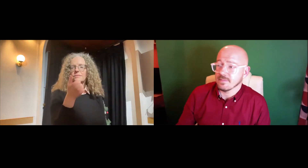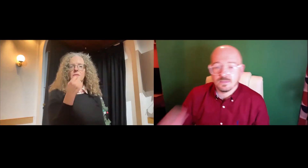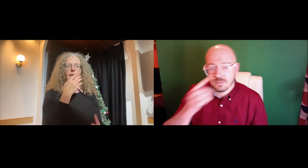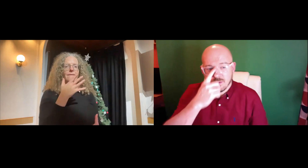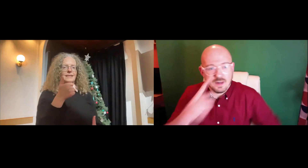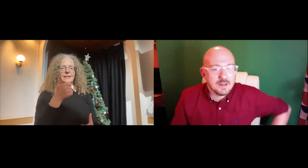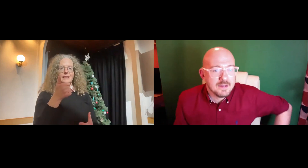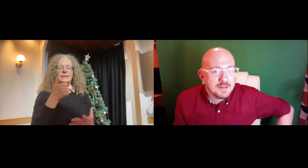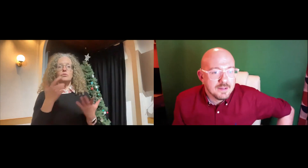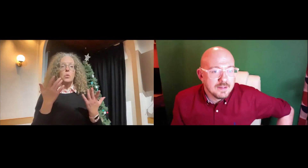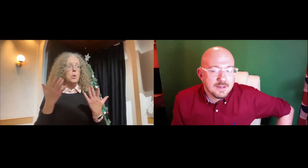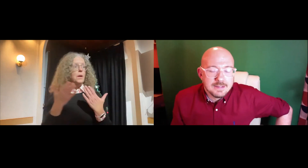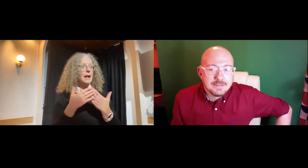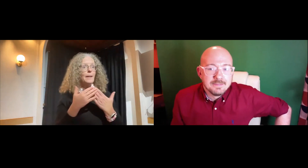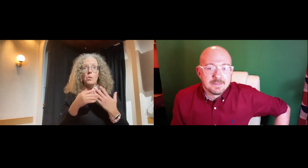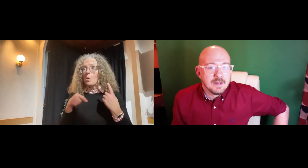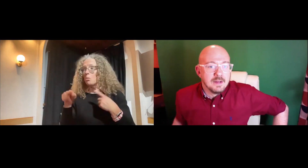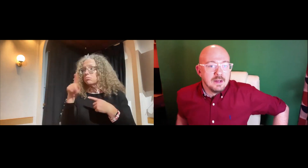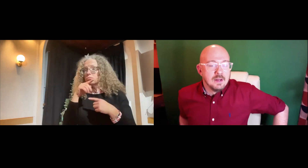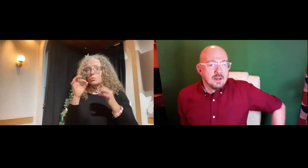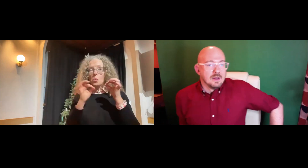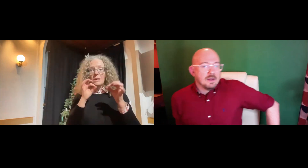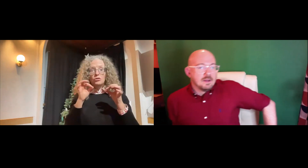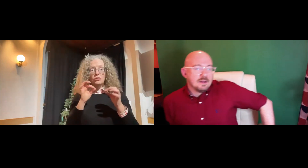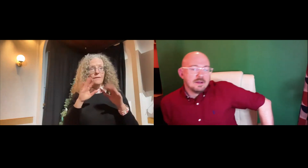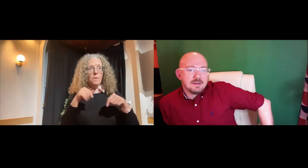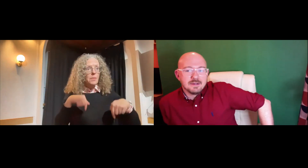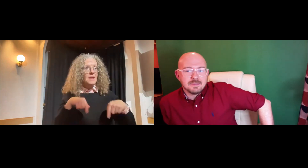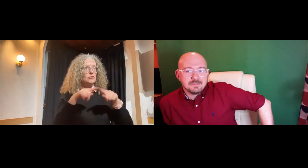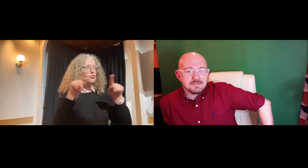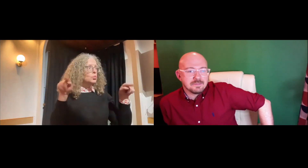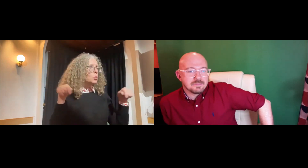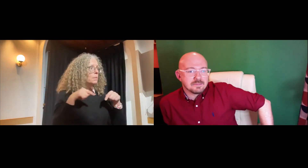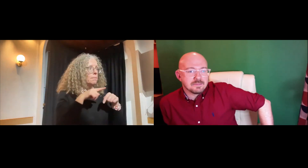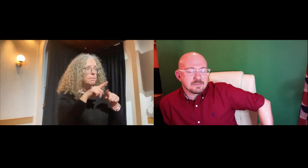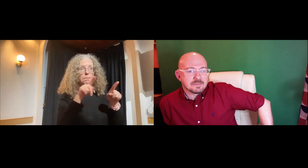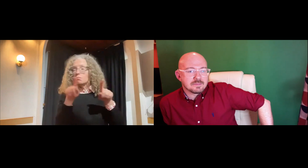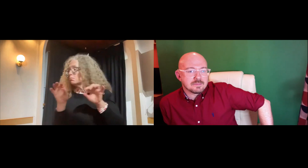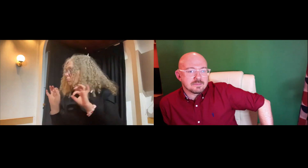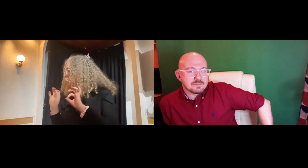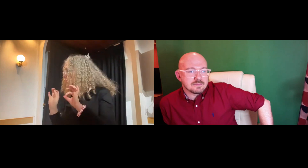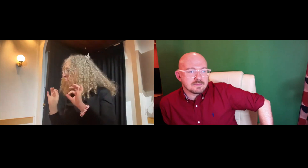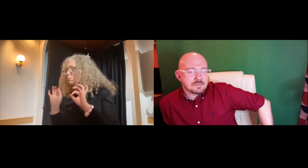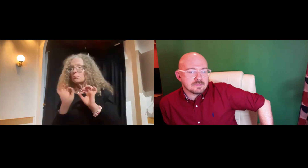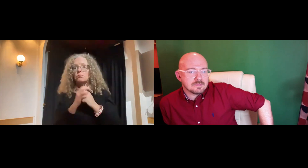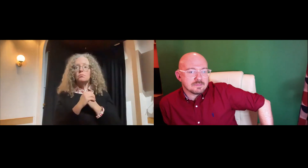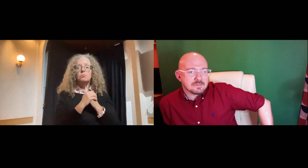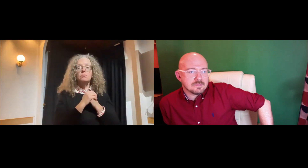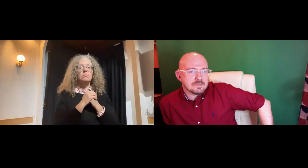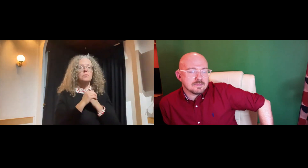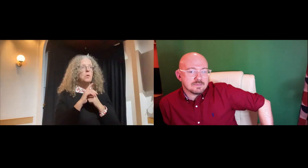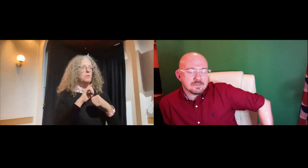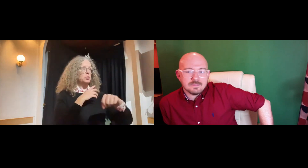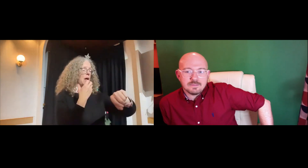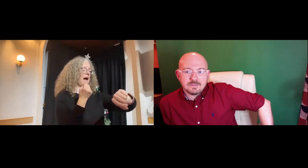long as it's reinforced that deaf pupils or deaf children need to be able to acquire BSL themselves from the get-go. Any